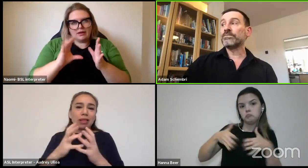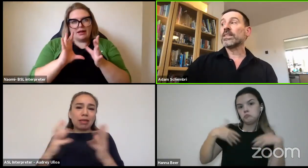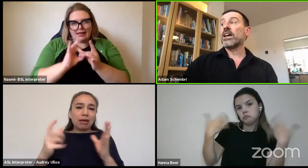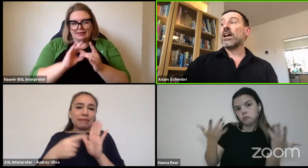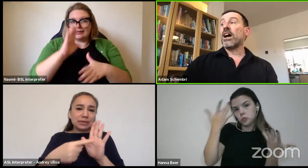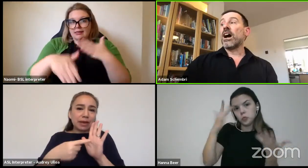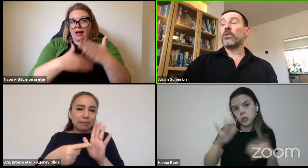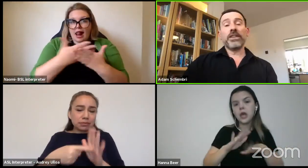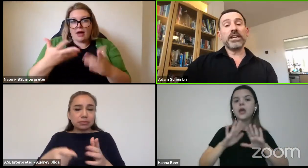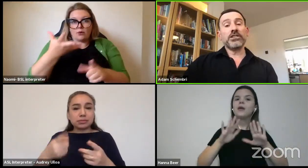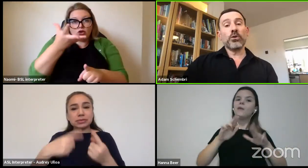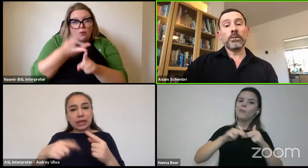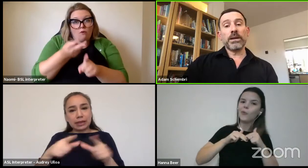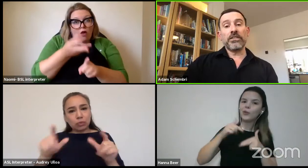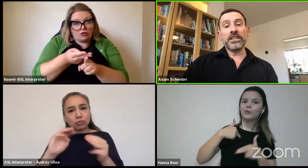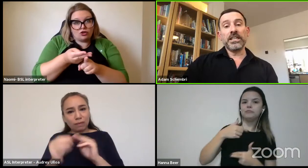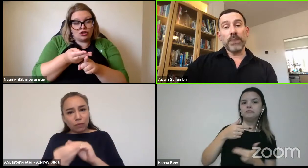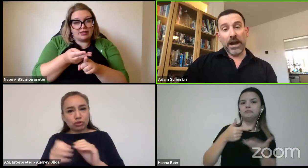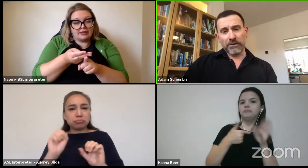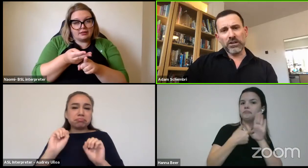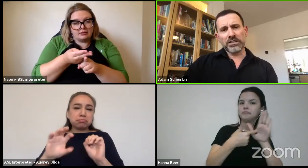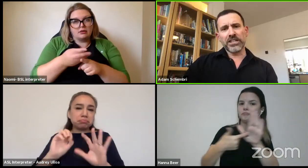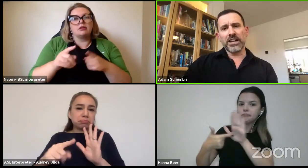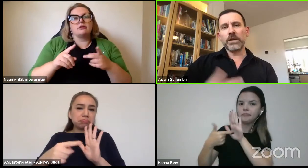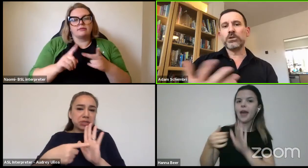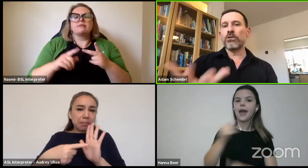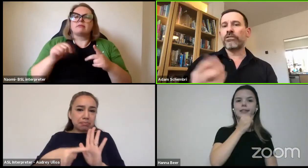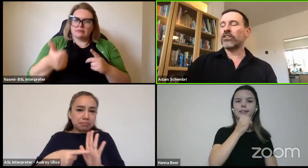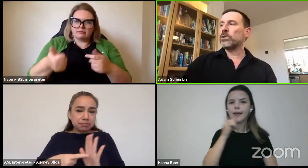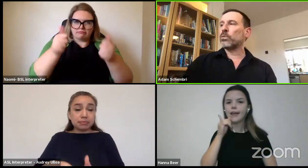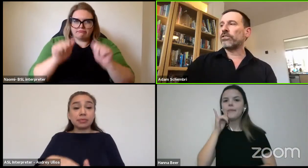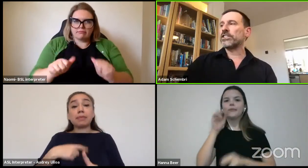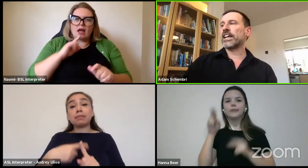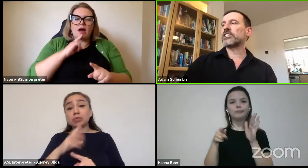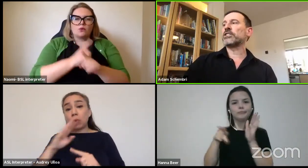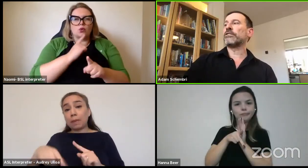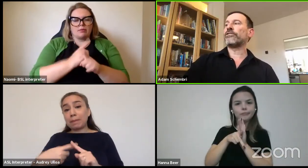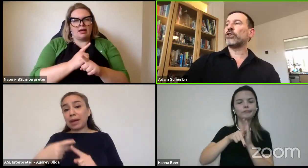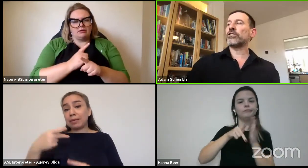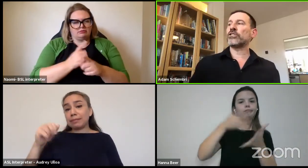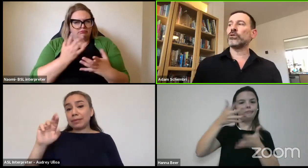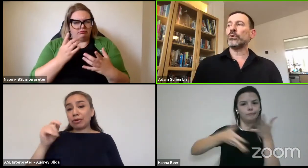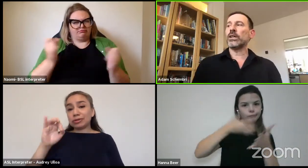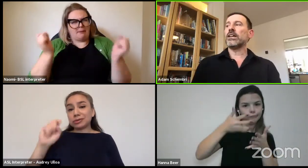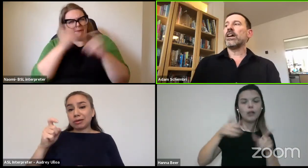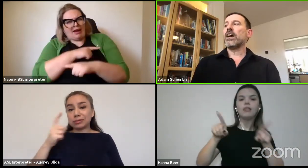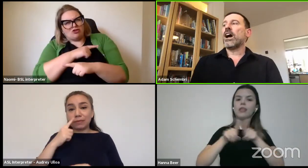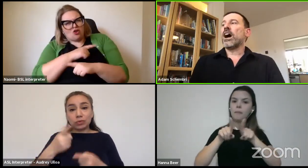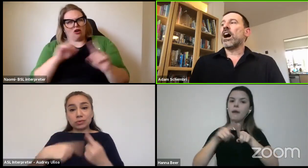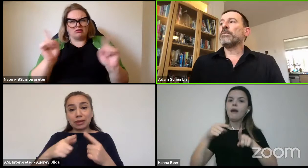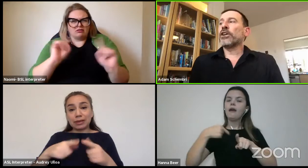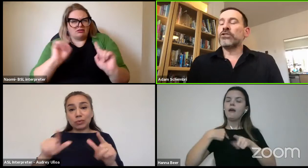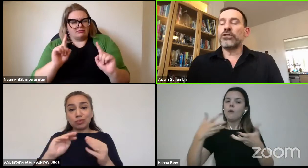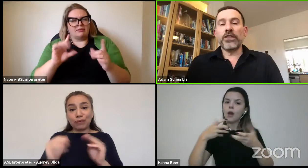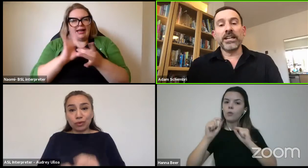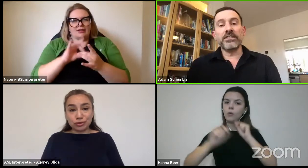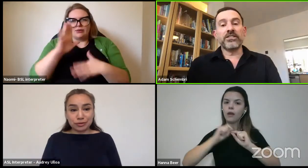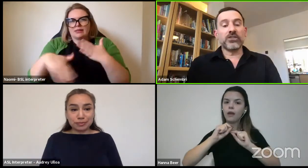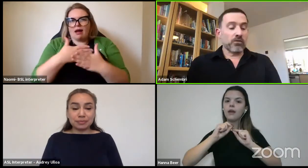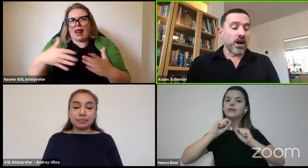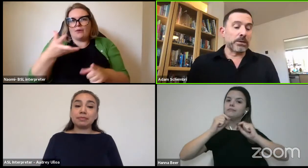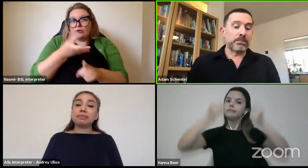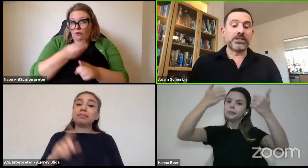morphology. I will then talk about the paradox of sign language morphology, what this actually refers to. I'm going to